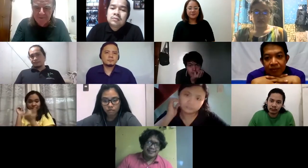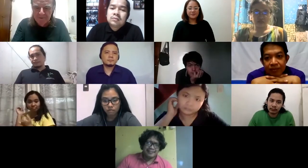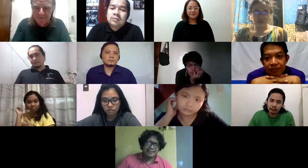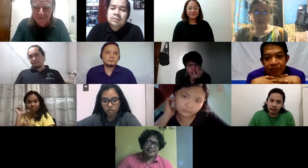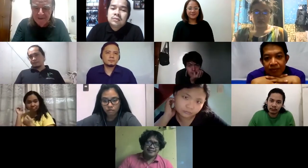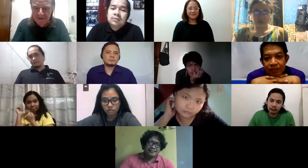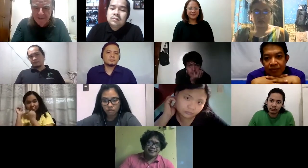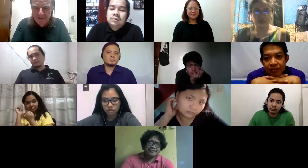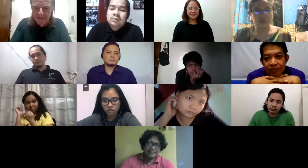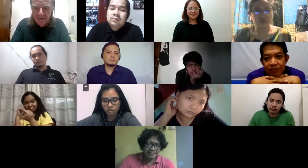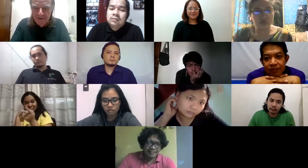soon. All right,